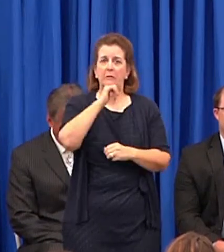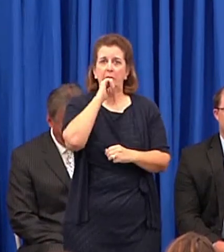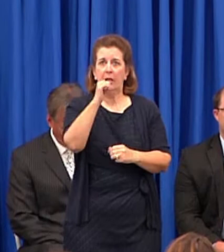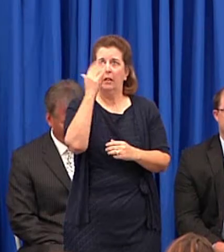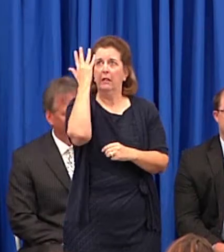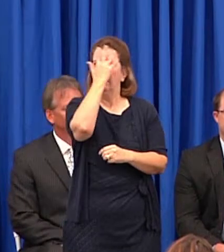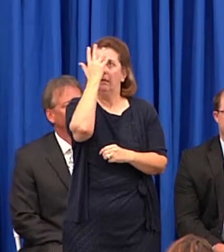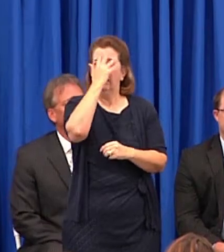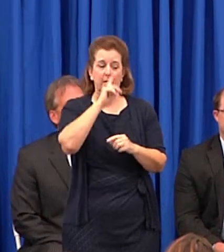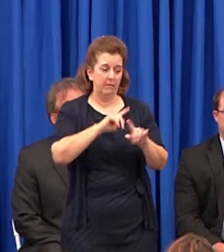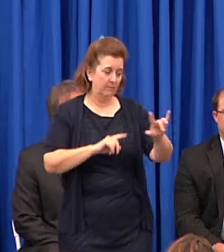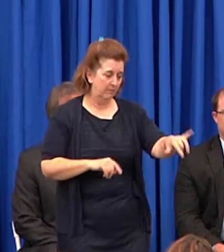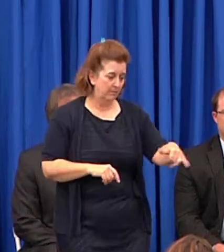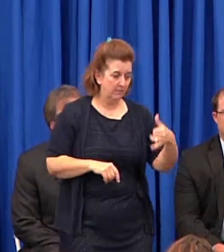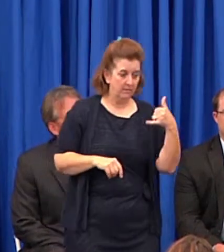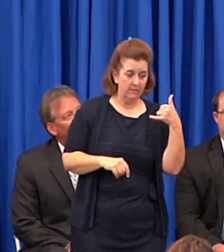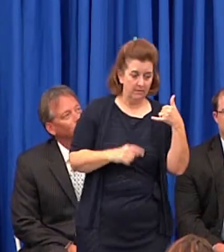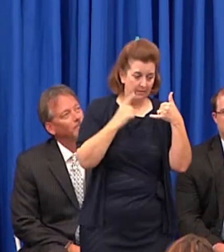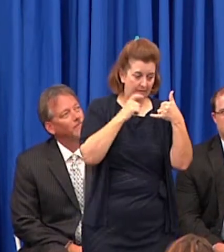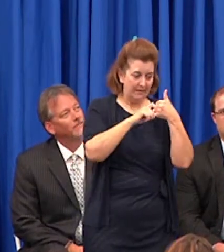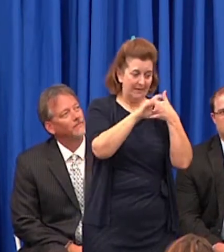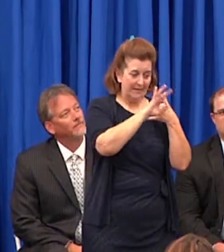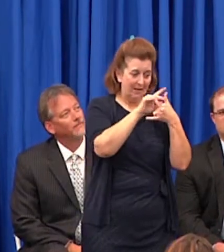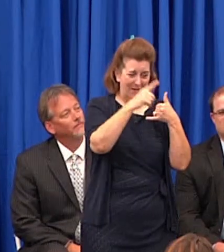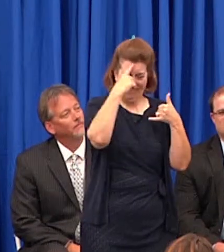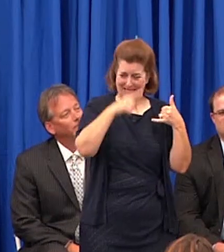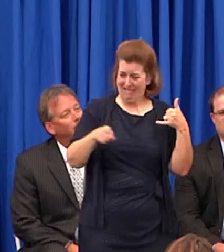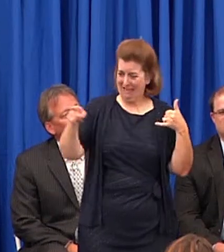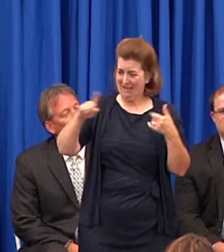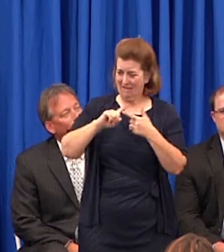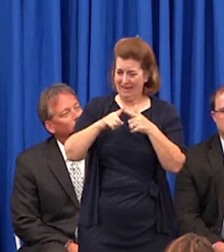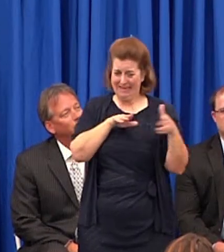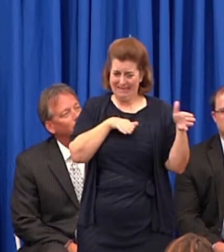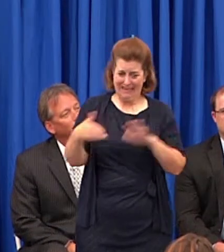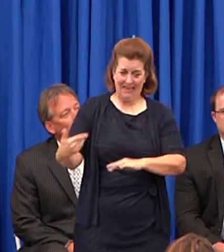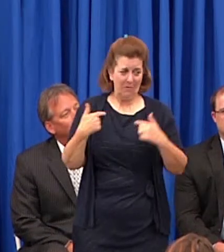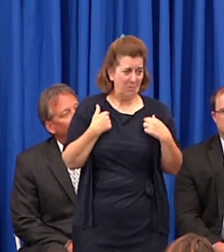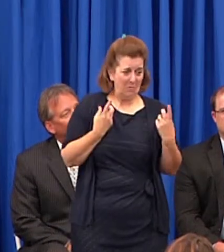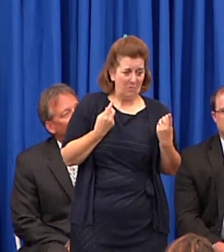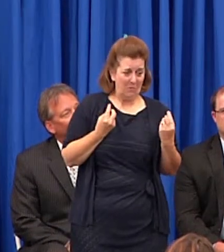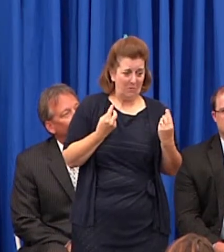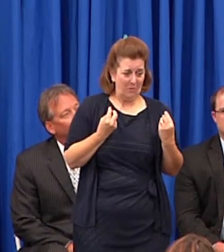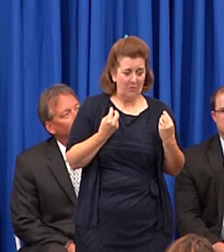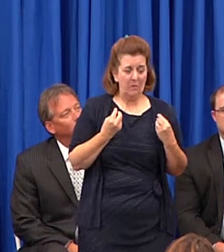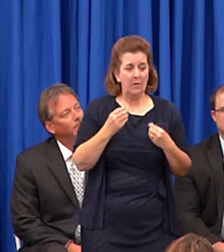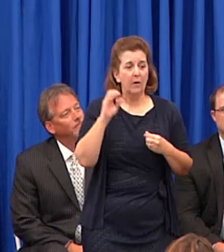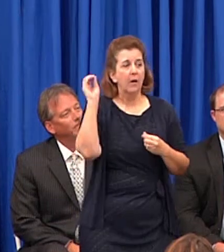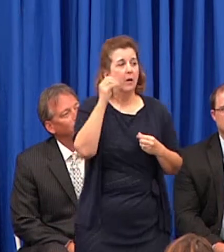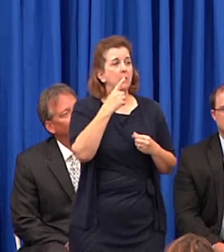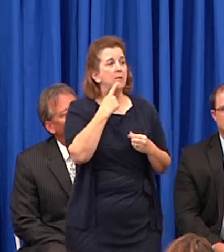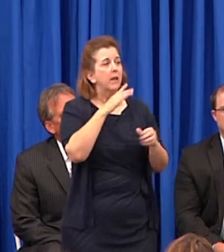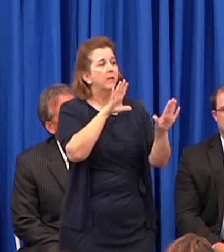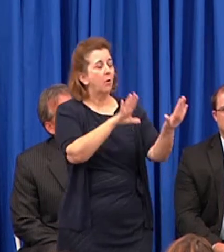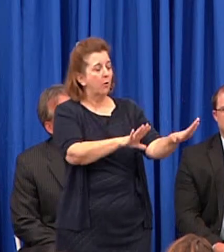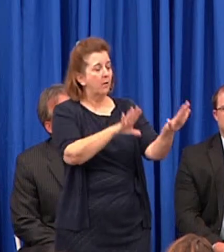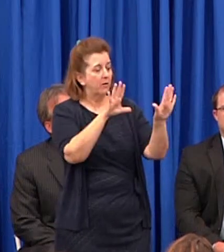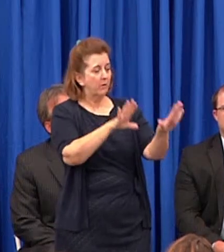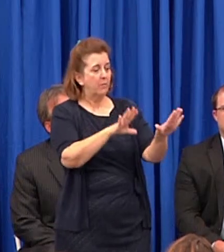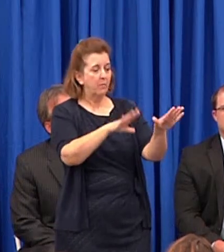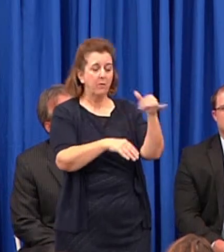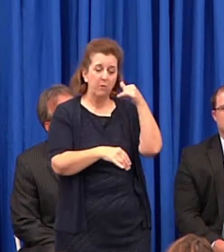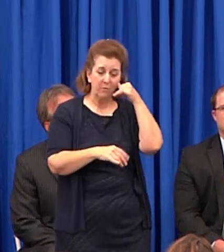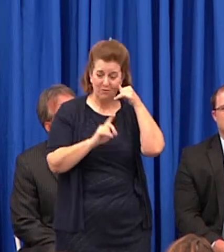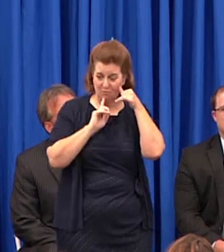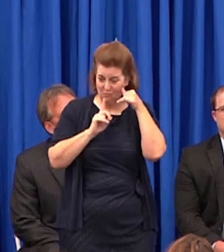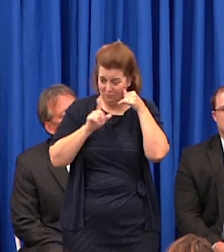and calls 911. I think my friend is dead, he yells. What do I do? The operator says, calm down. First, let's make